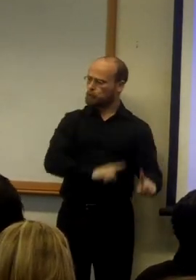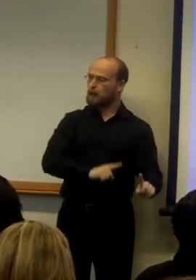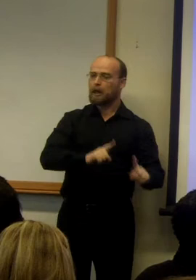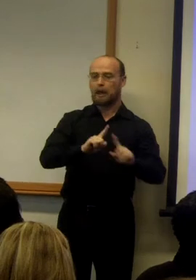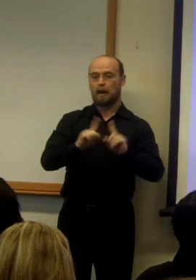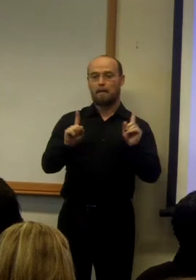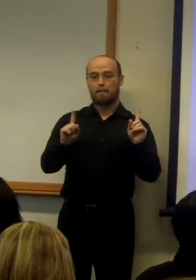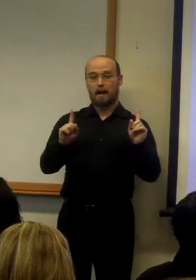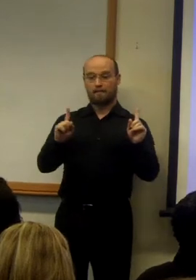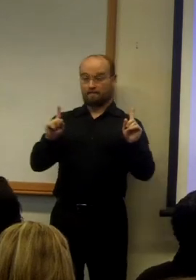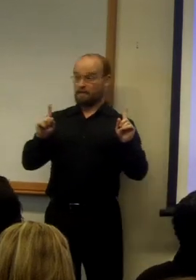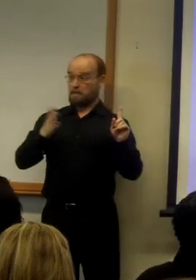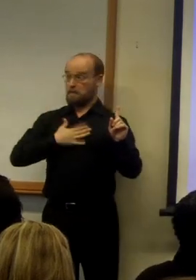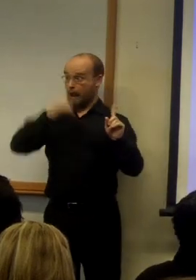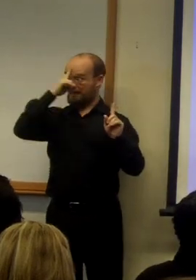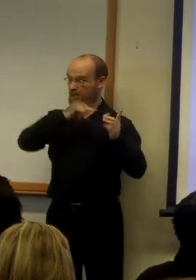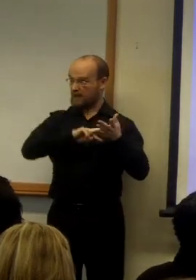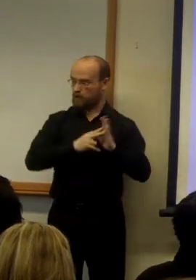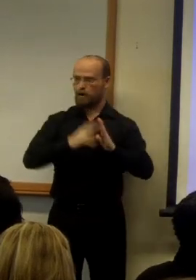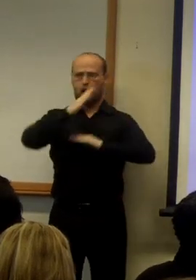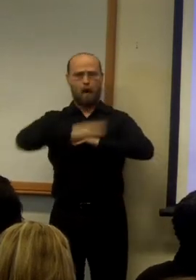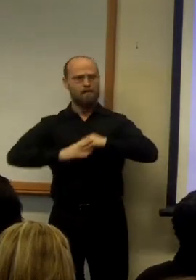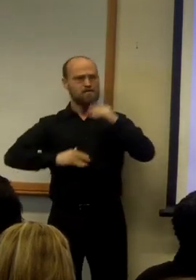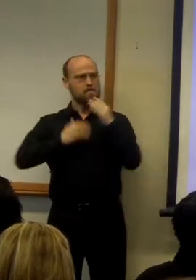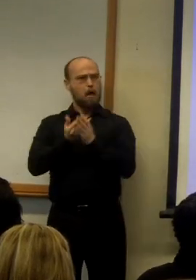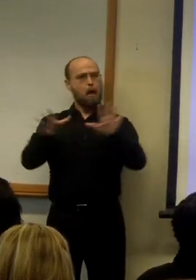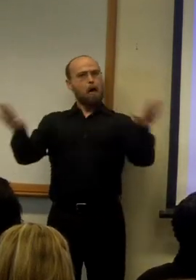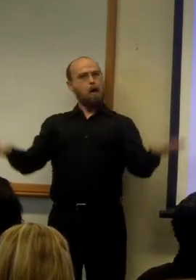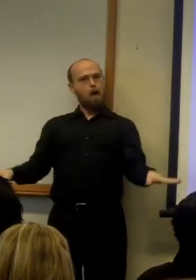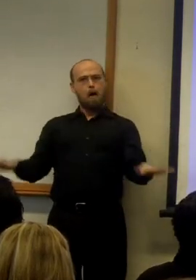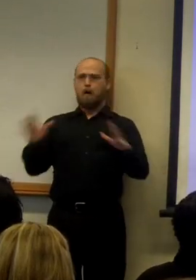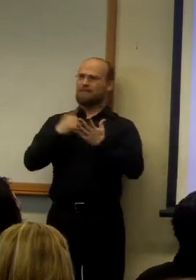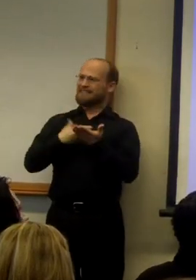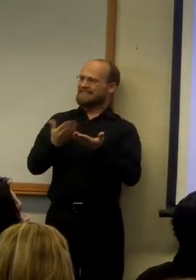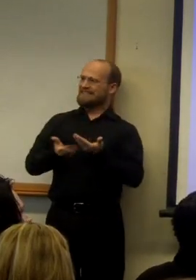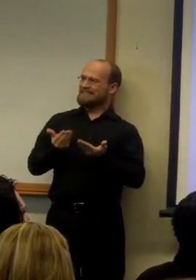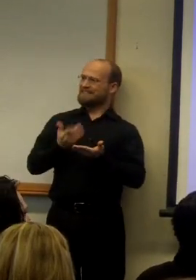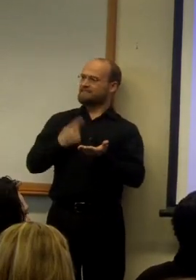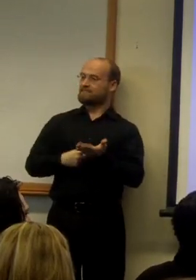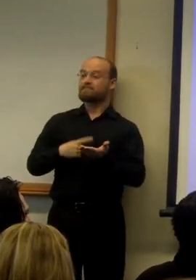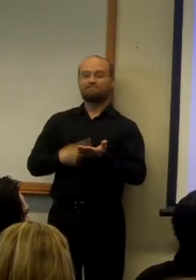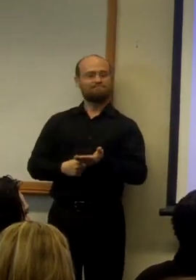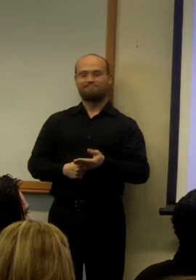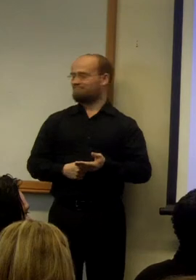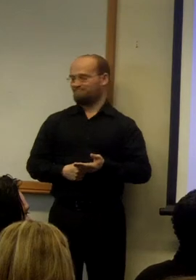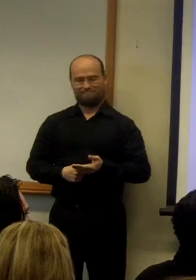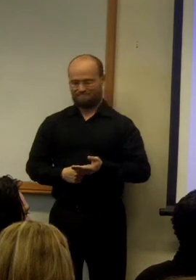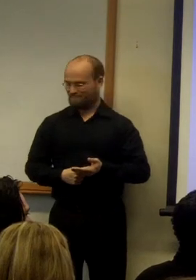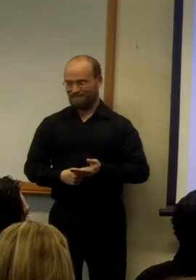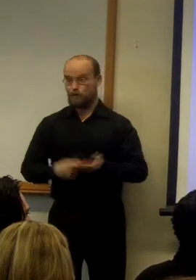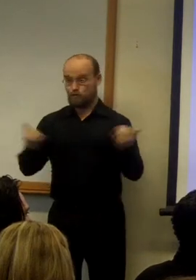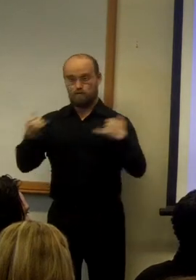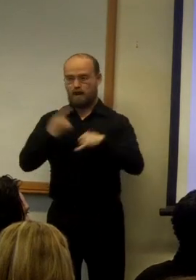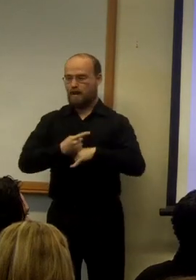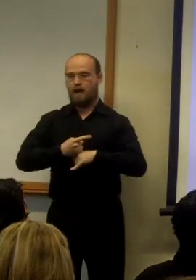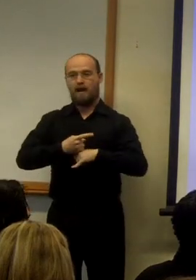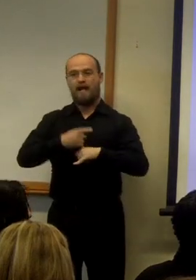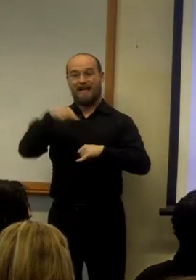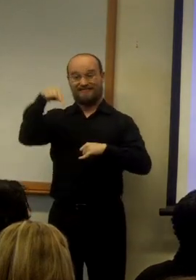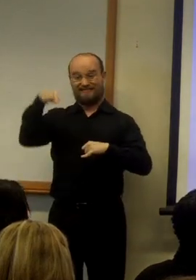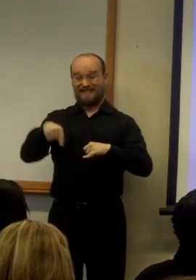that is not my intention today. This is an uncomfortable issue which must be faced.